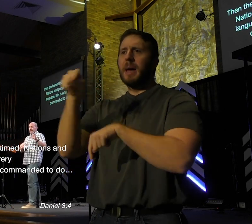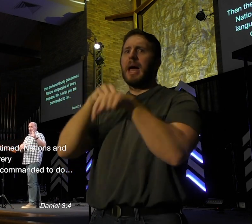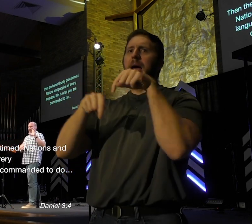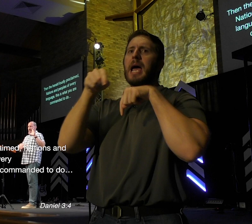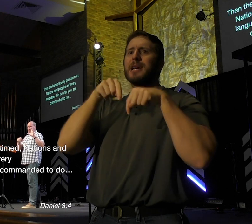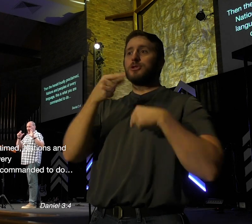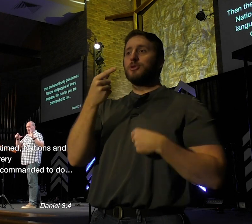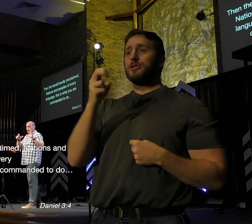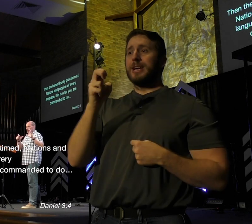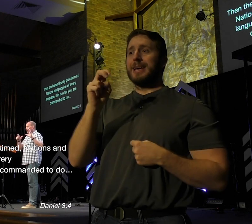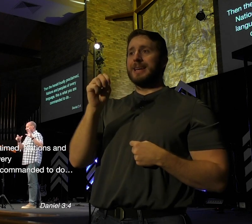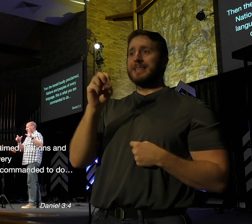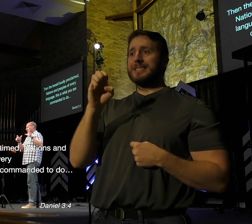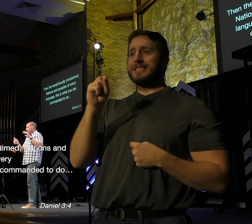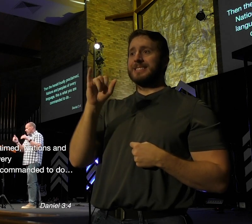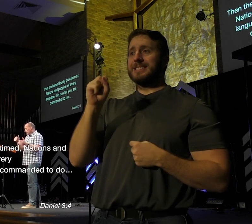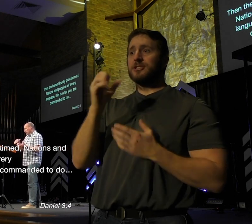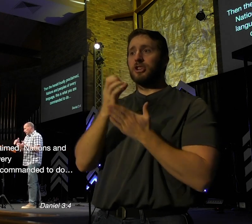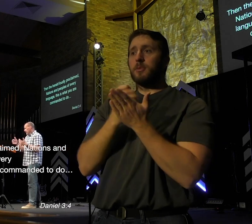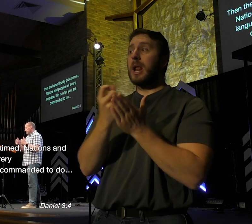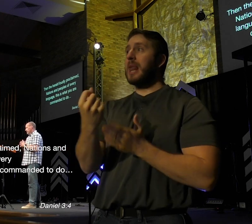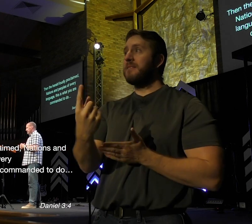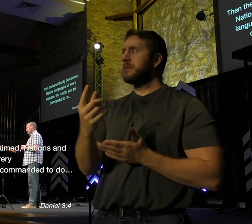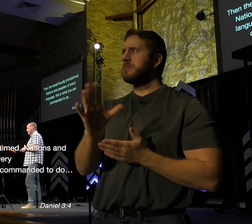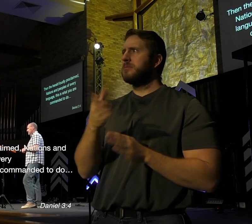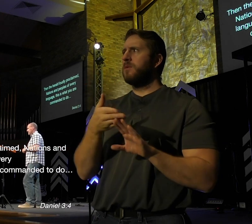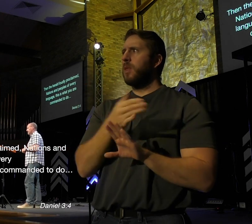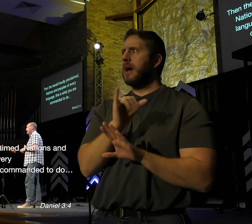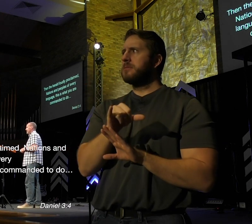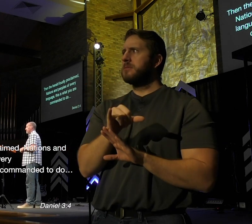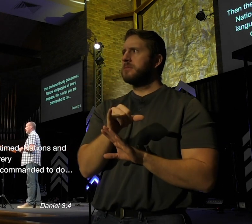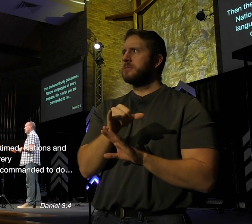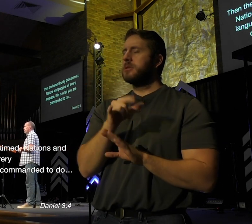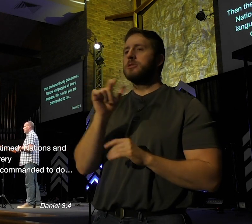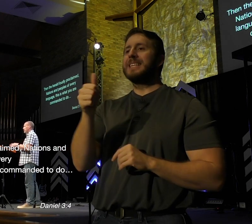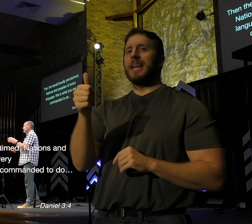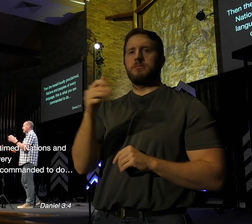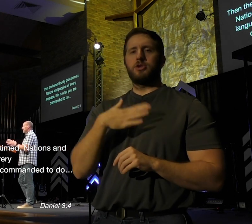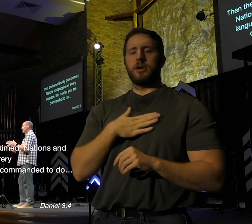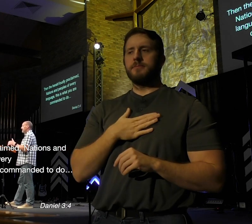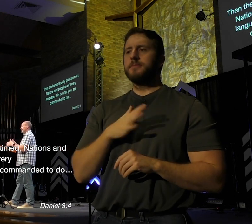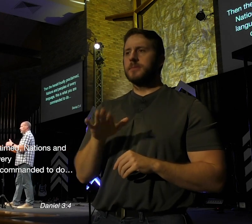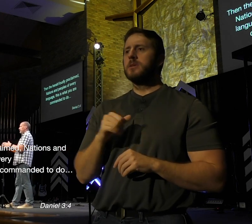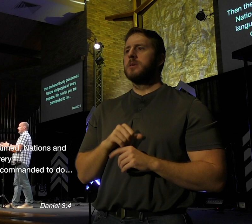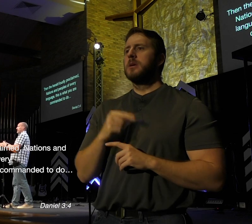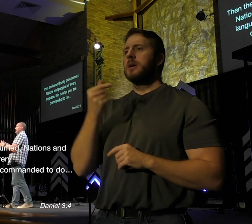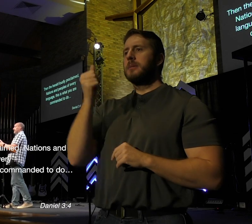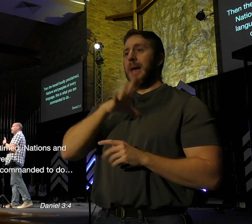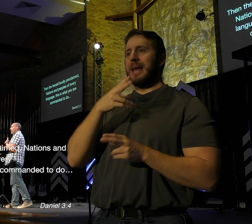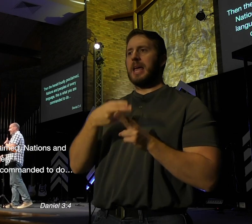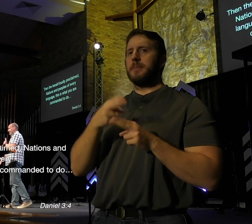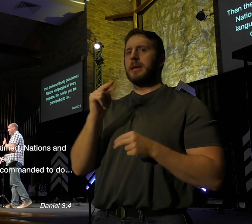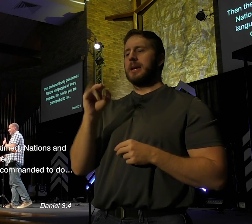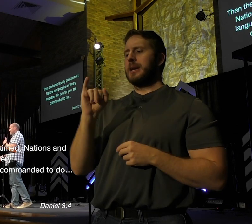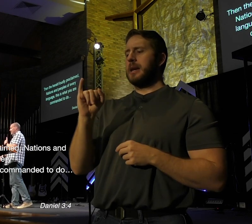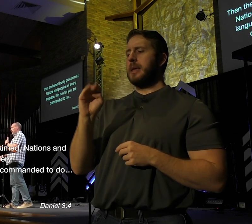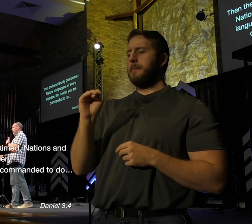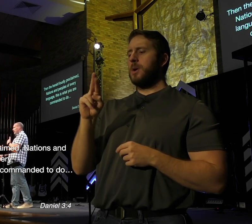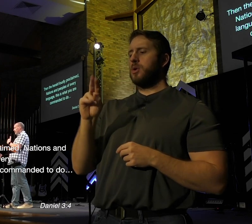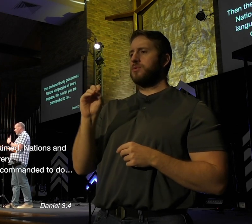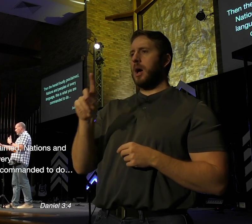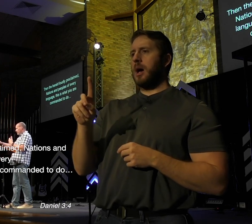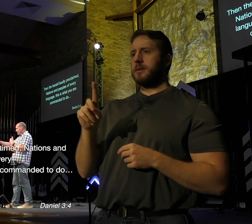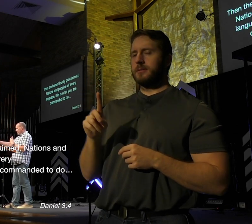back to Genesis 11. Actually, before that, Genesis 10. There is a guy named Nimrod.